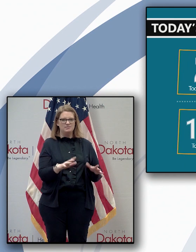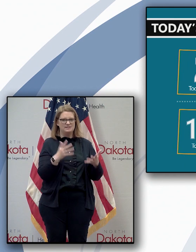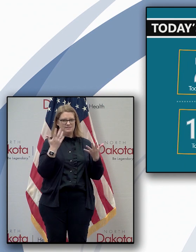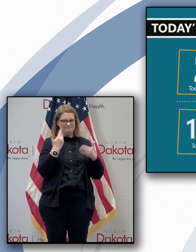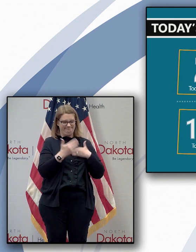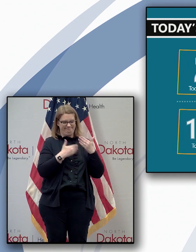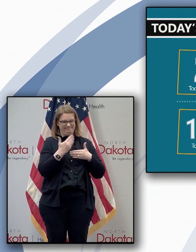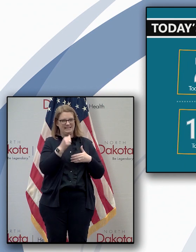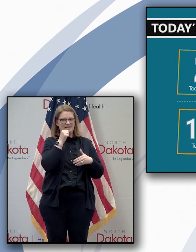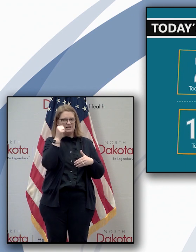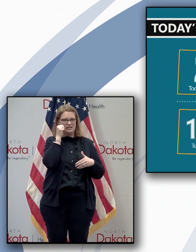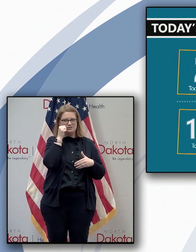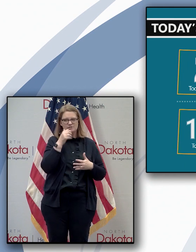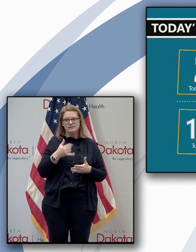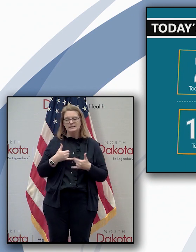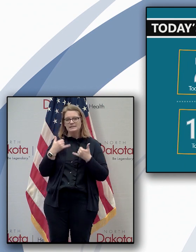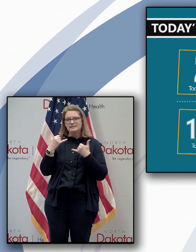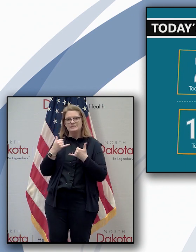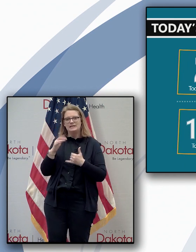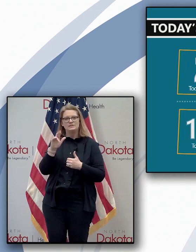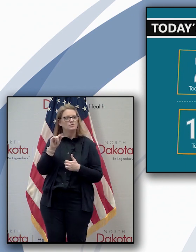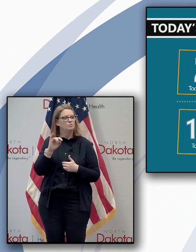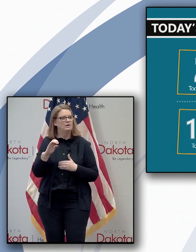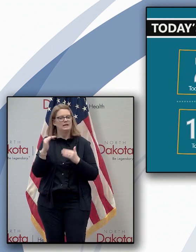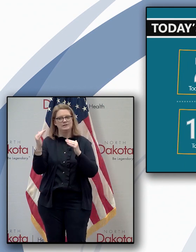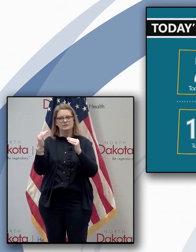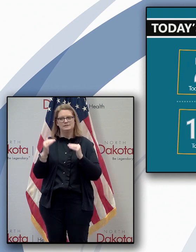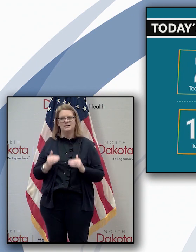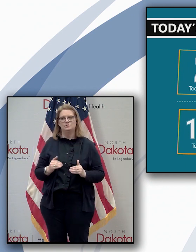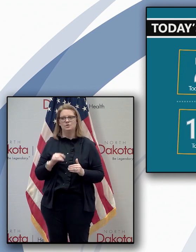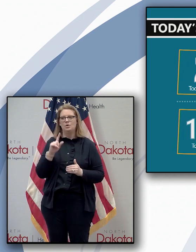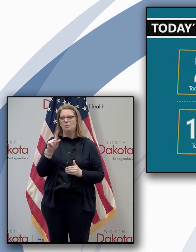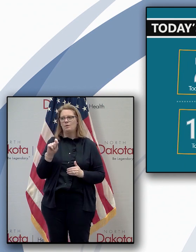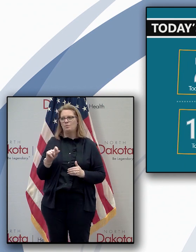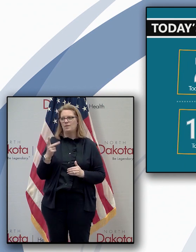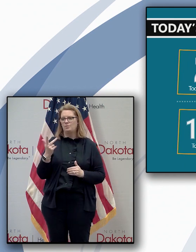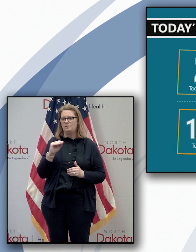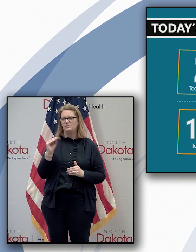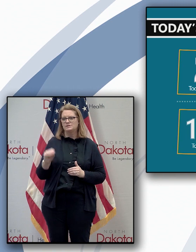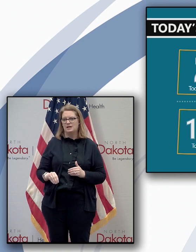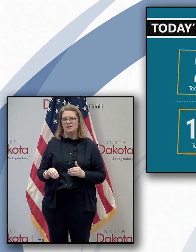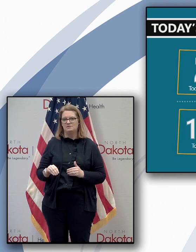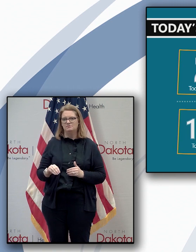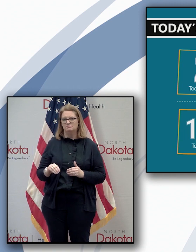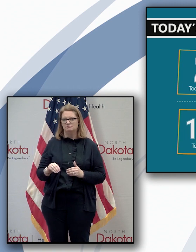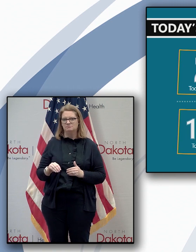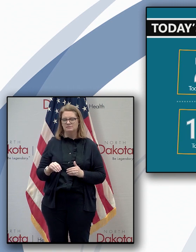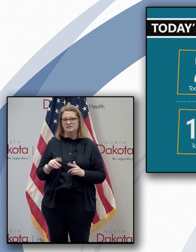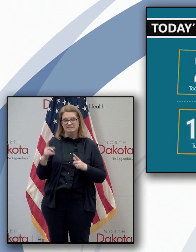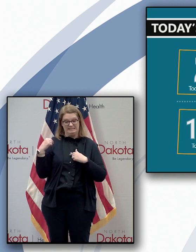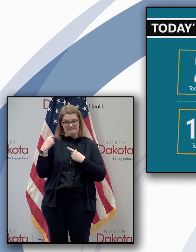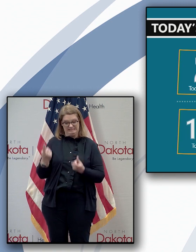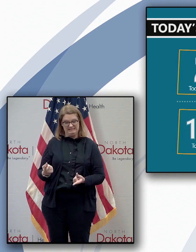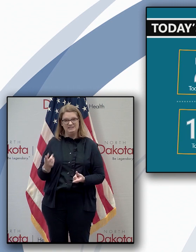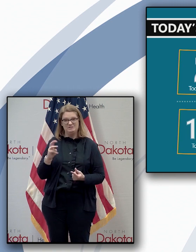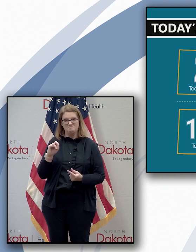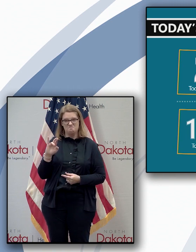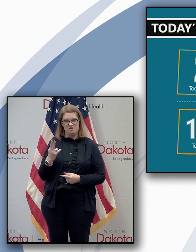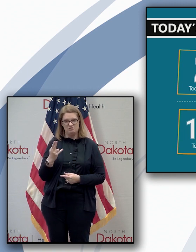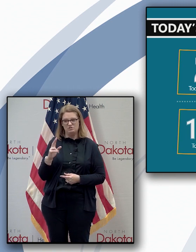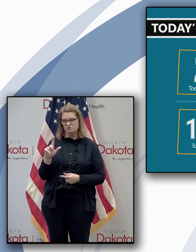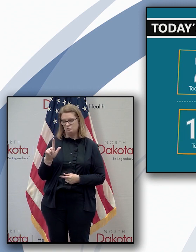This brings today's rate down to 1.3%, the lowest we've seen since